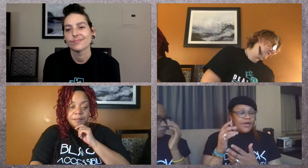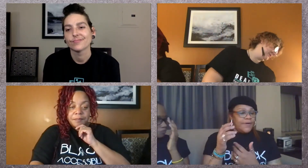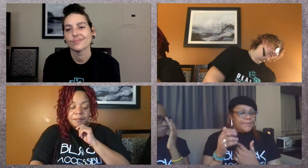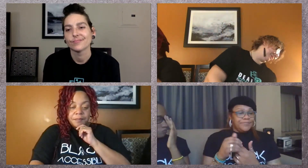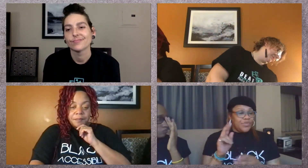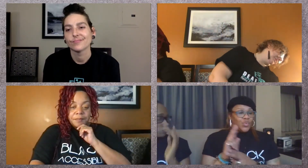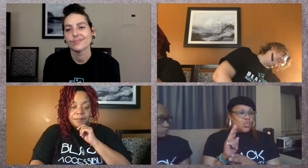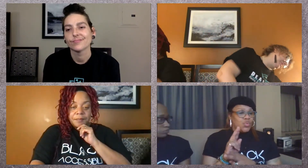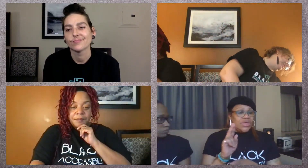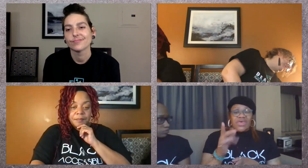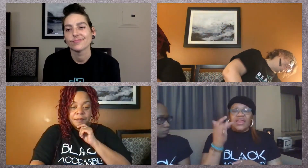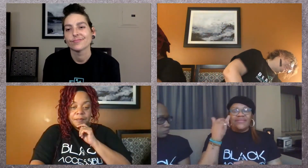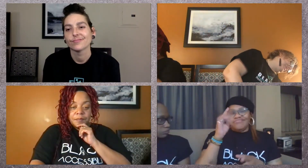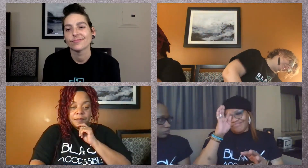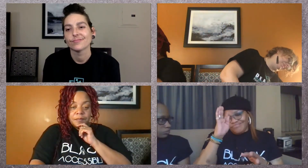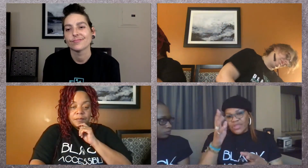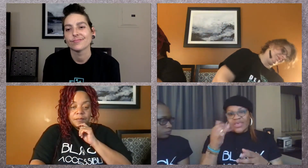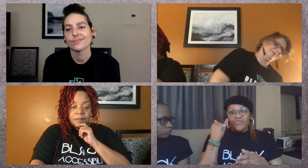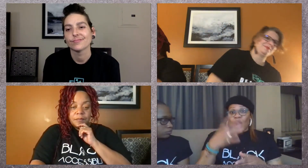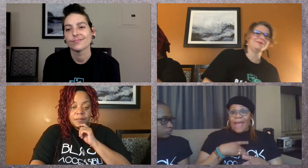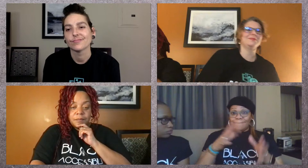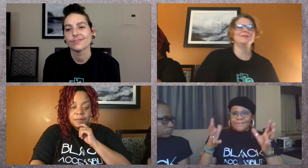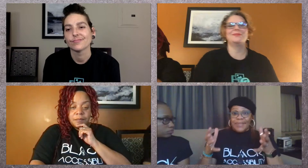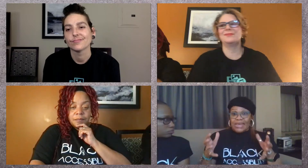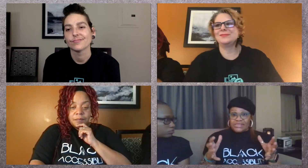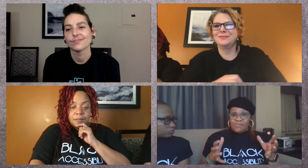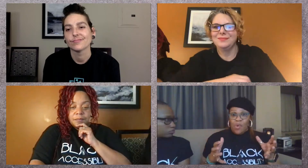find something that works for you.